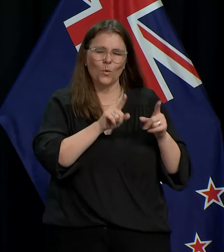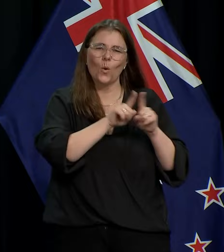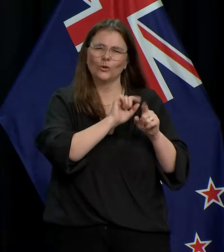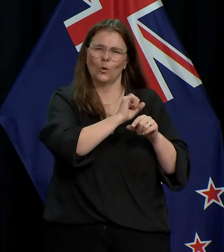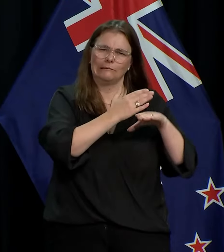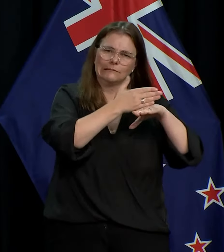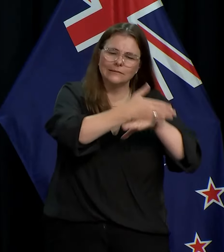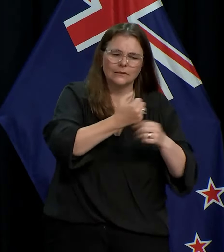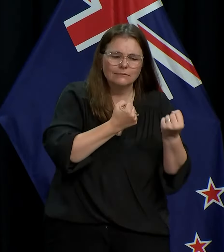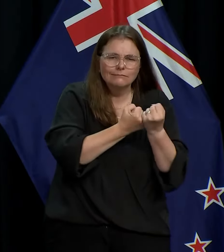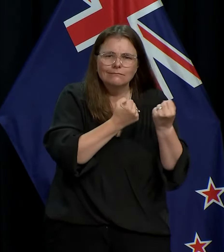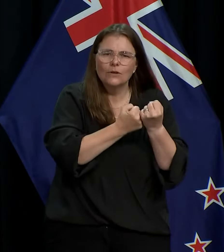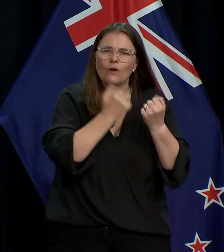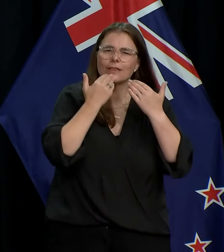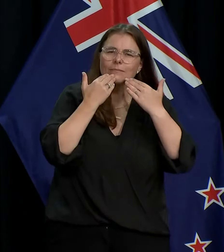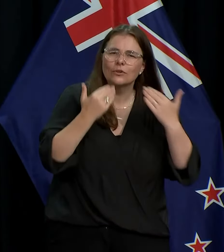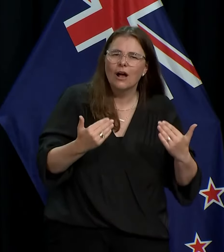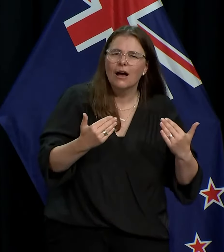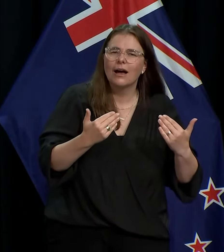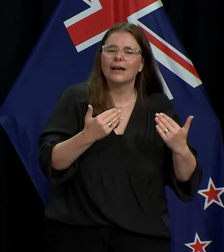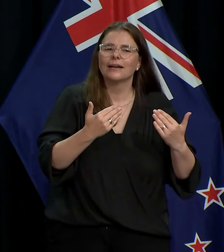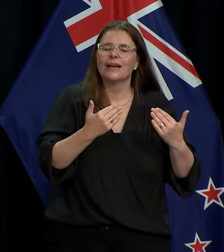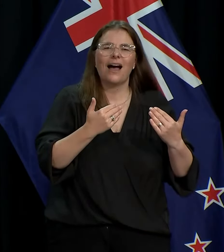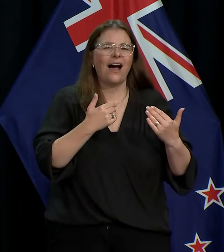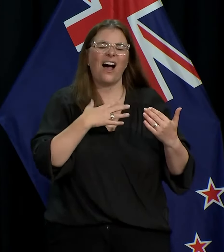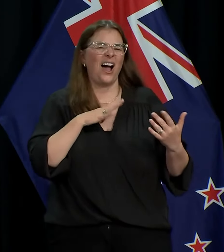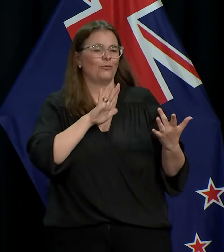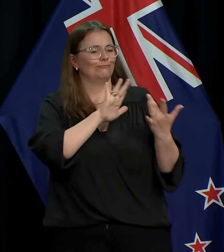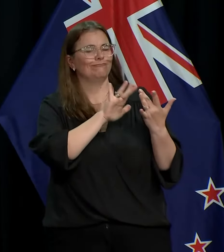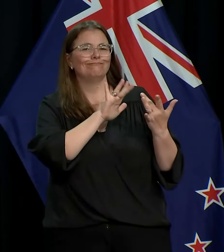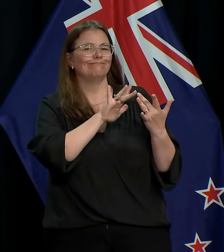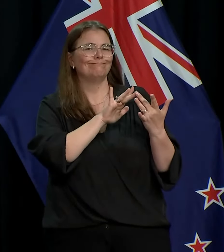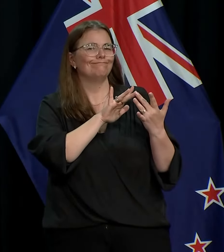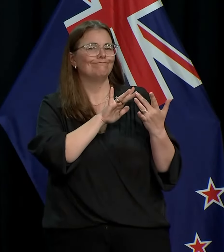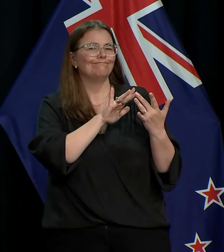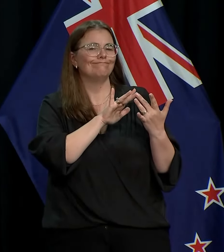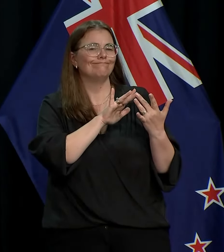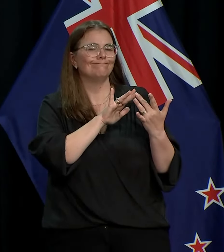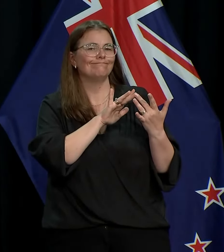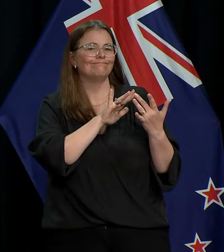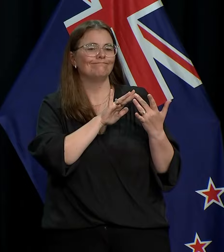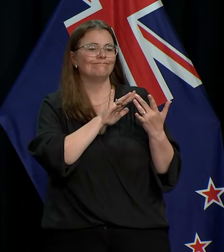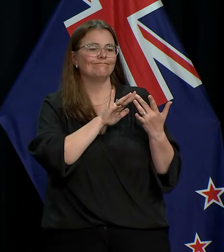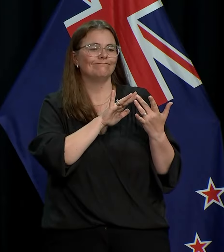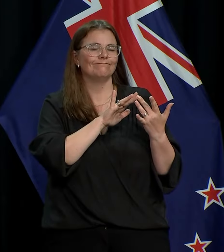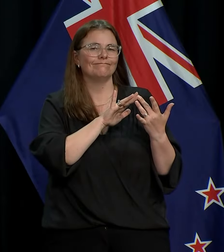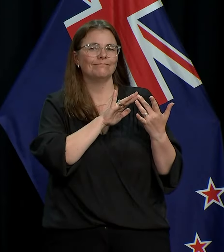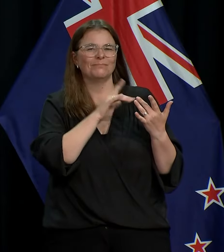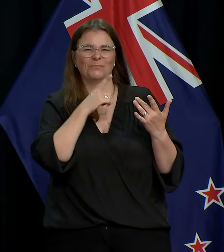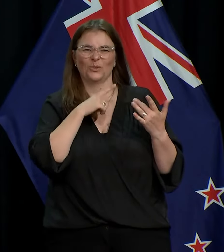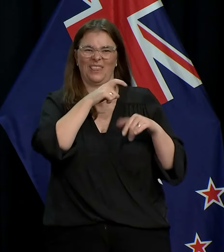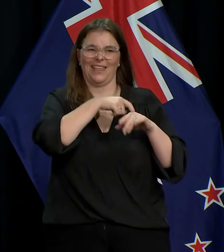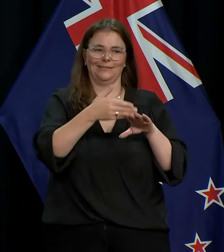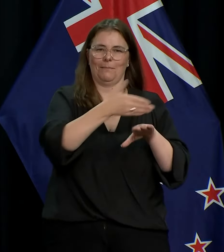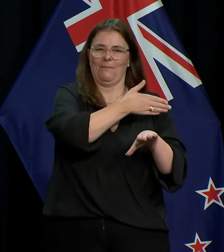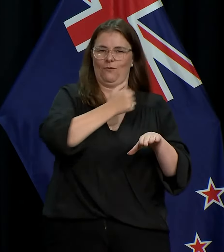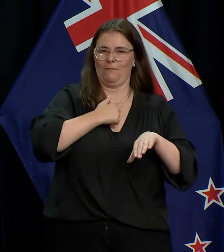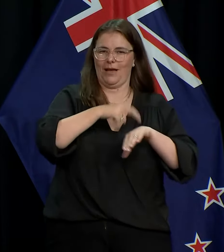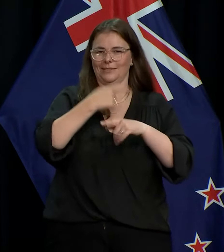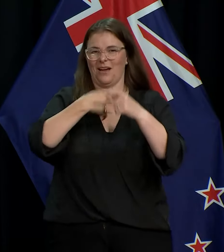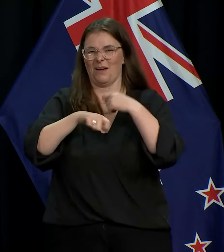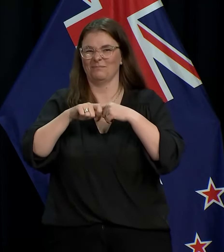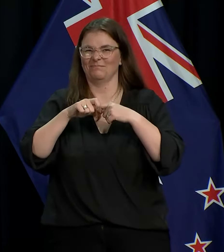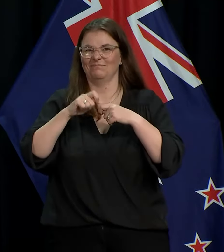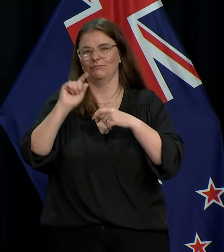support of her marae, I didn't have that same contact that I otherwise would have had I been around probably 10